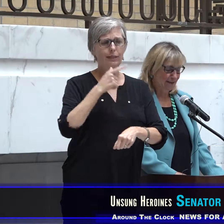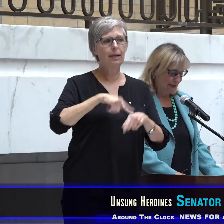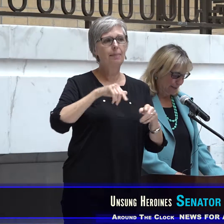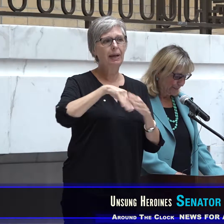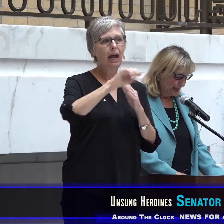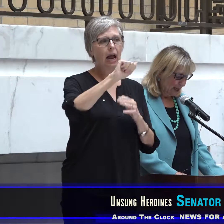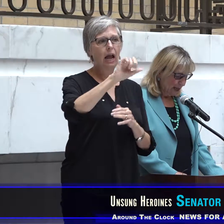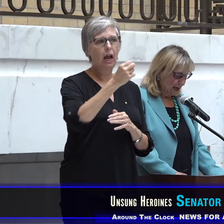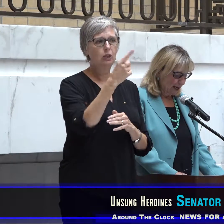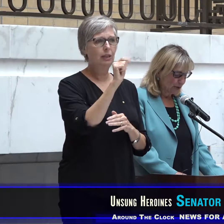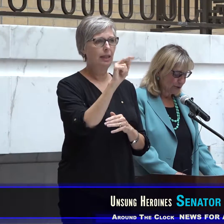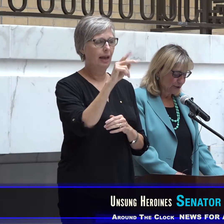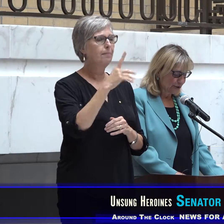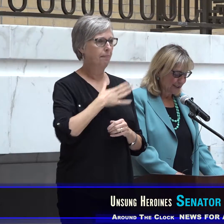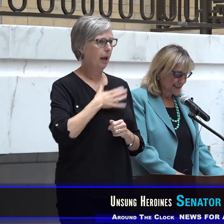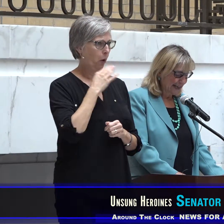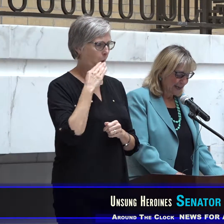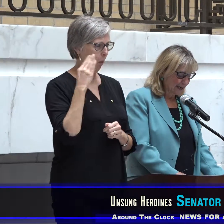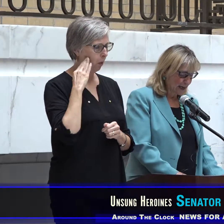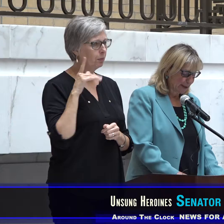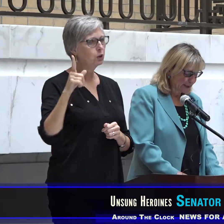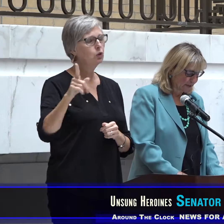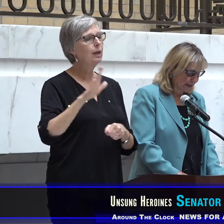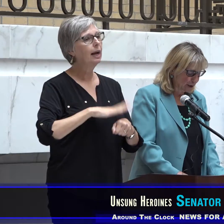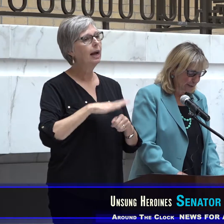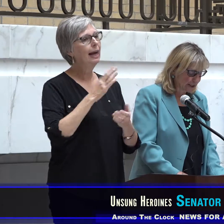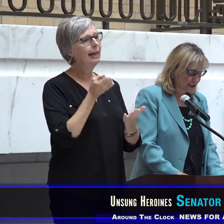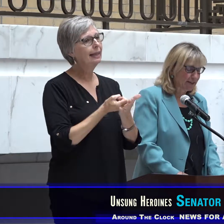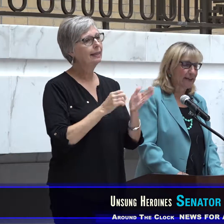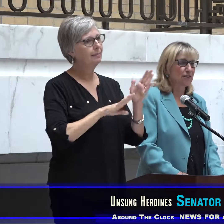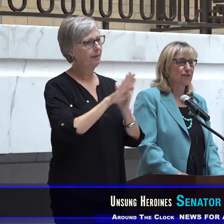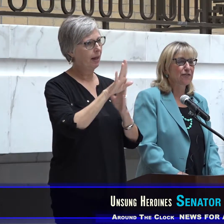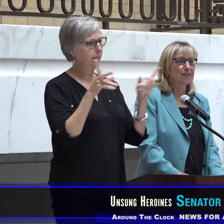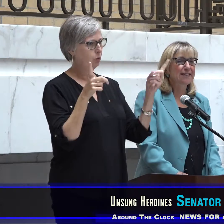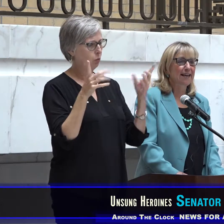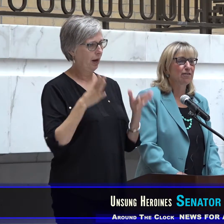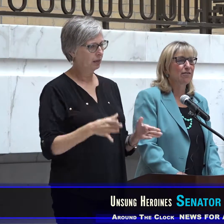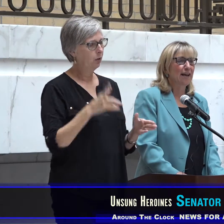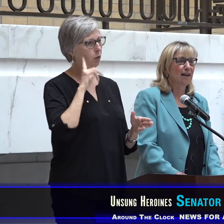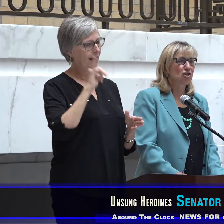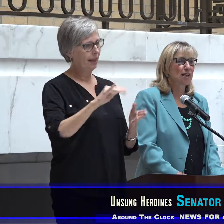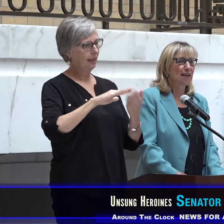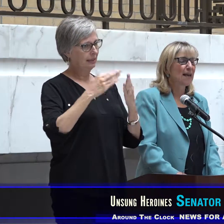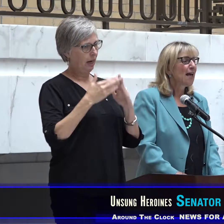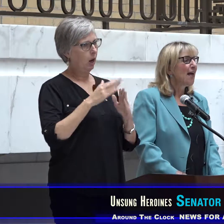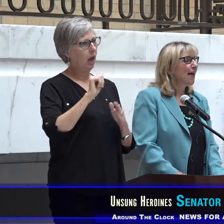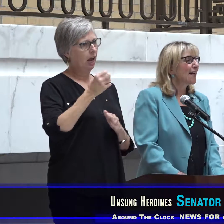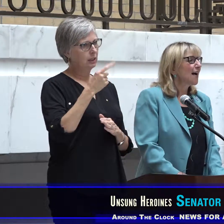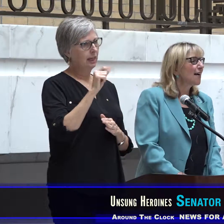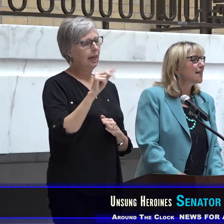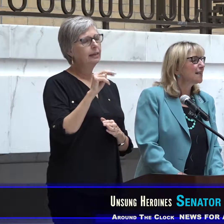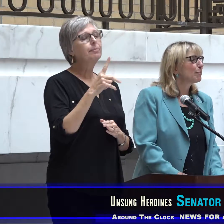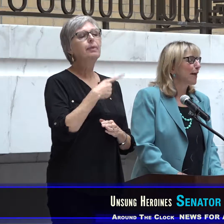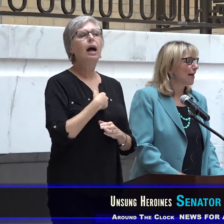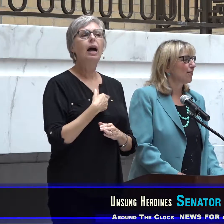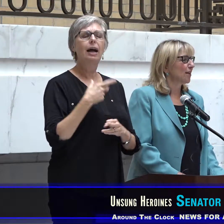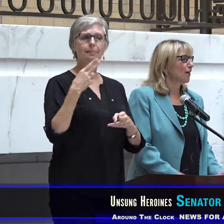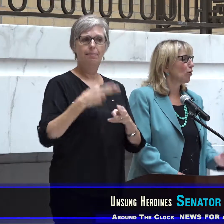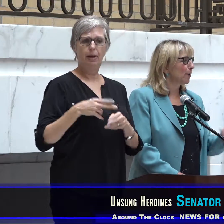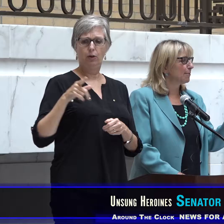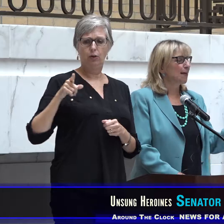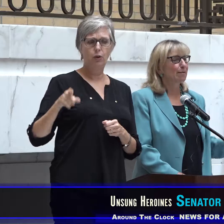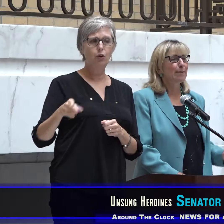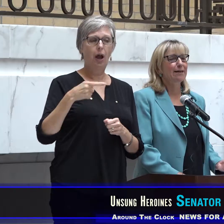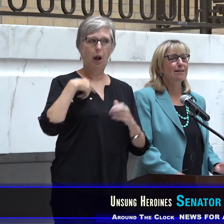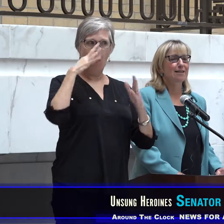that I live in, who serves as the Economic Development Director for the town of Ashland. And I highlight Beth, and